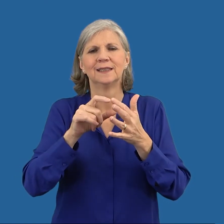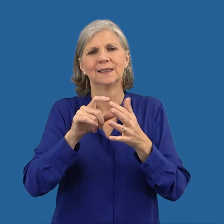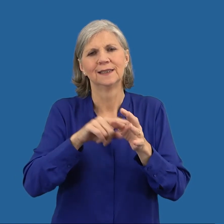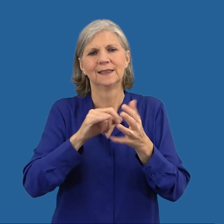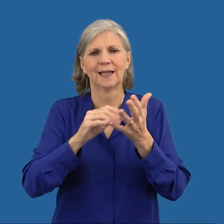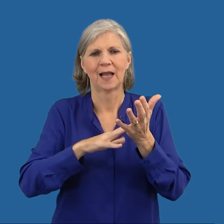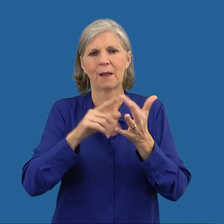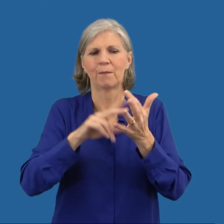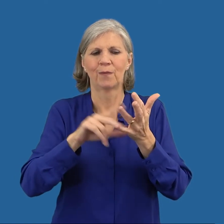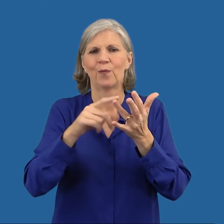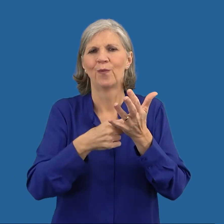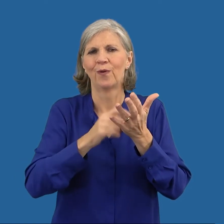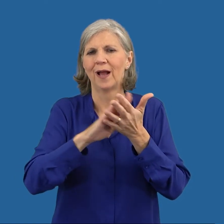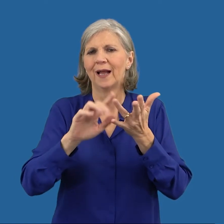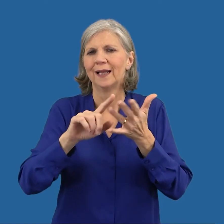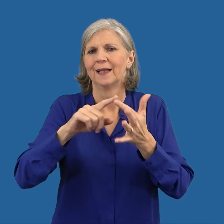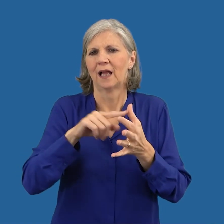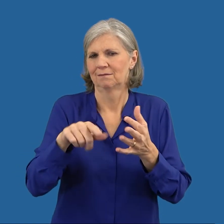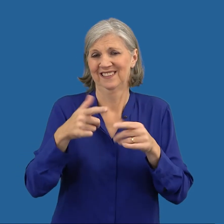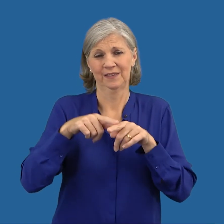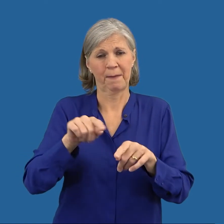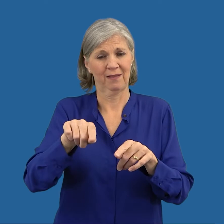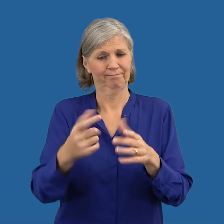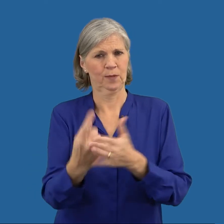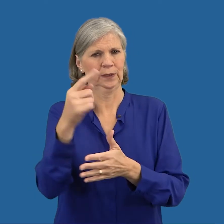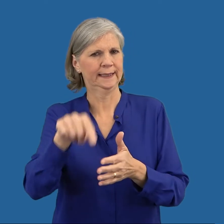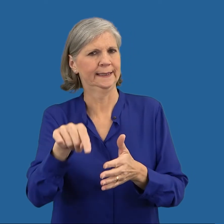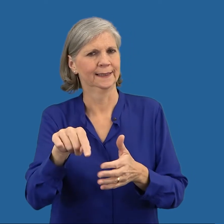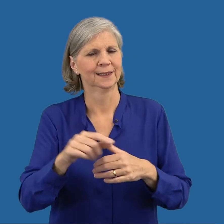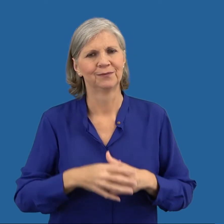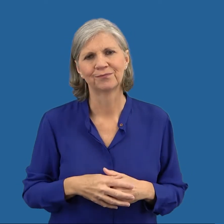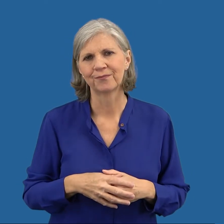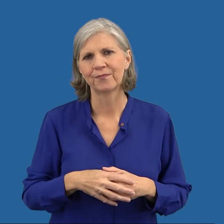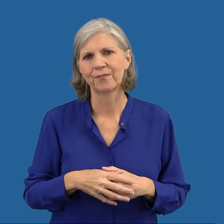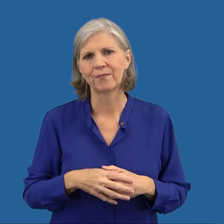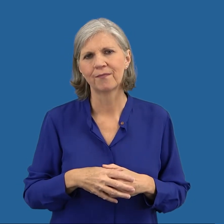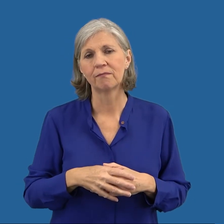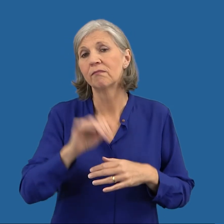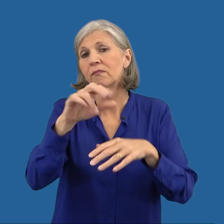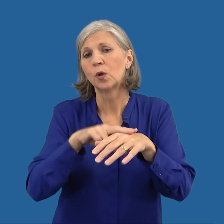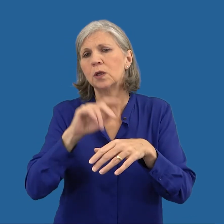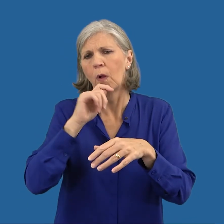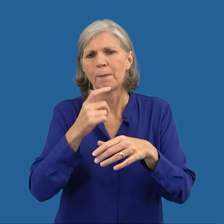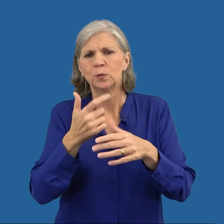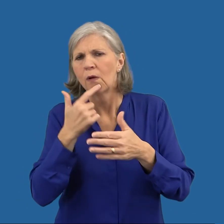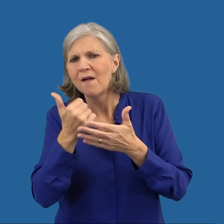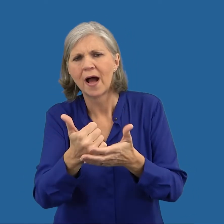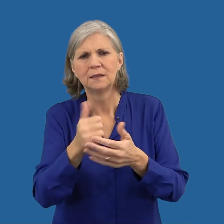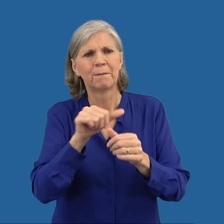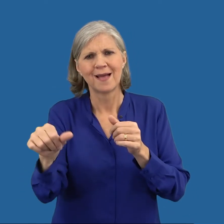Treatment for secondary dysmenorrhea will depend on its cause. Your doctor will be able to advise on the best course of treatment